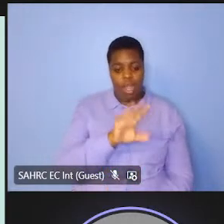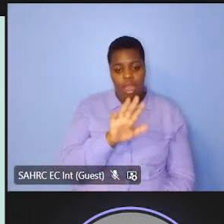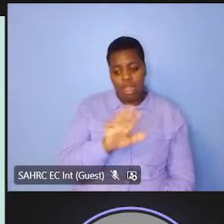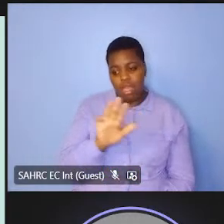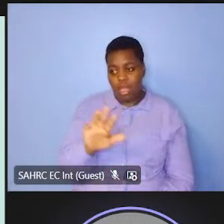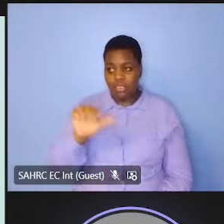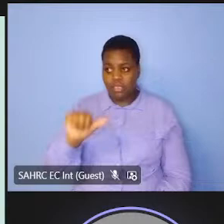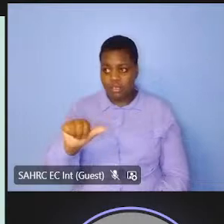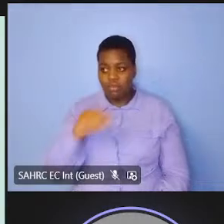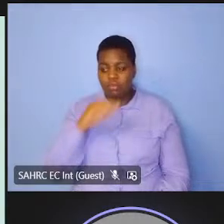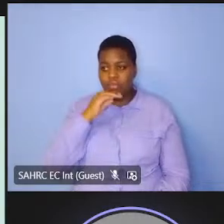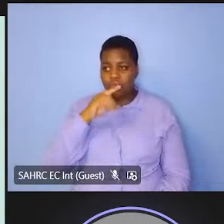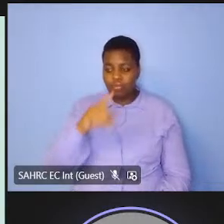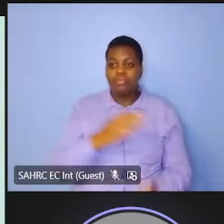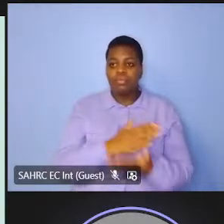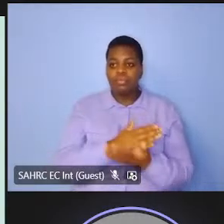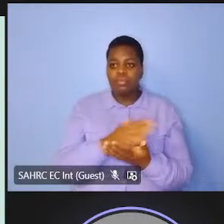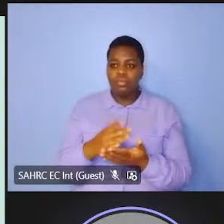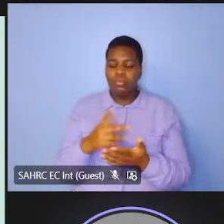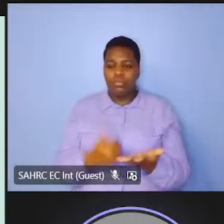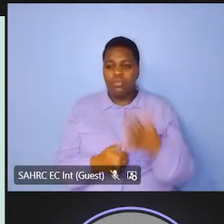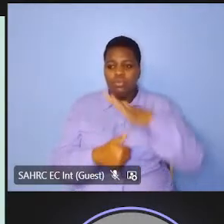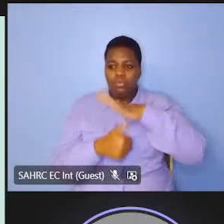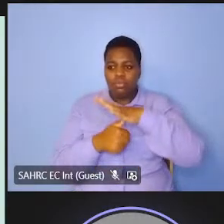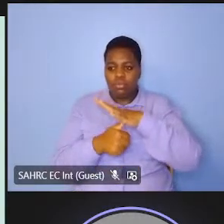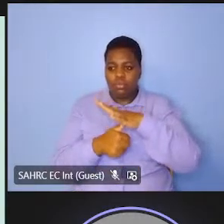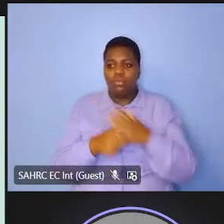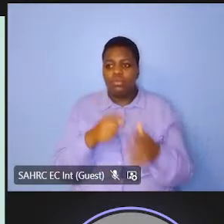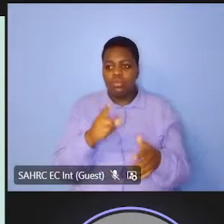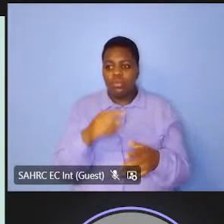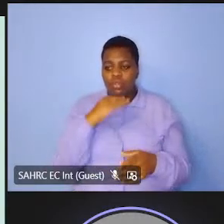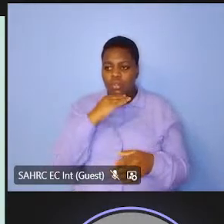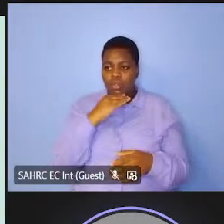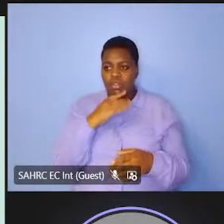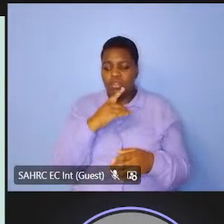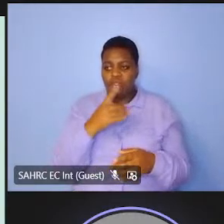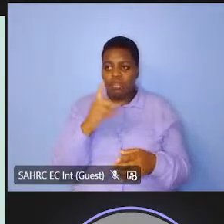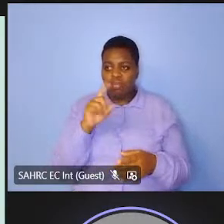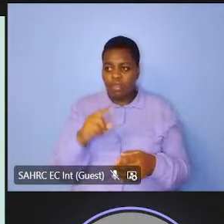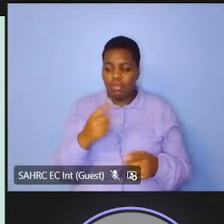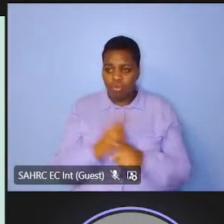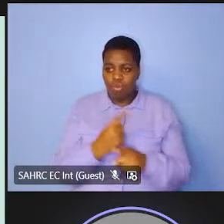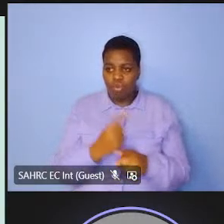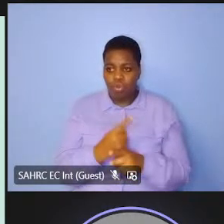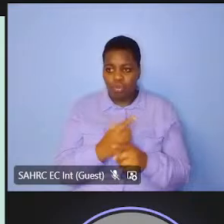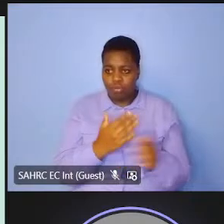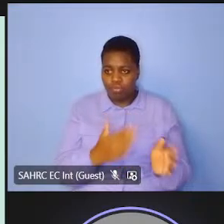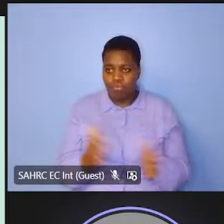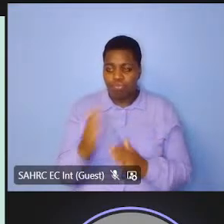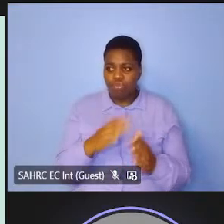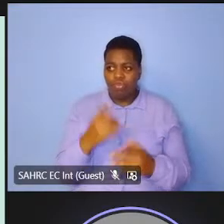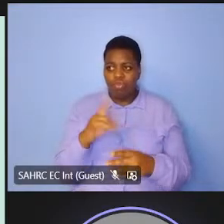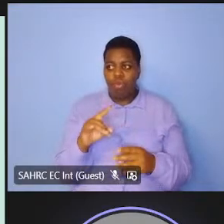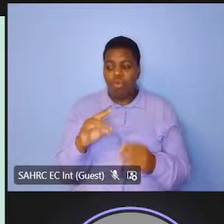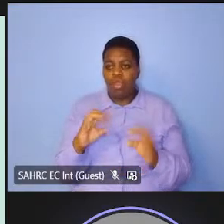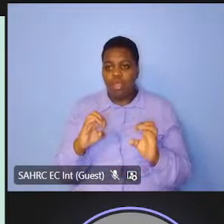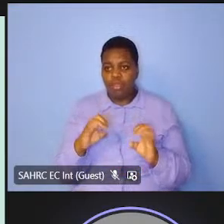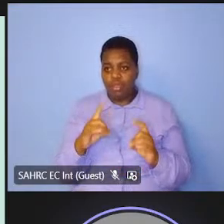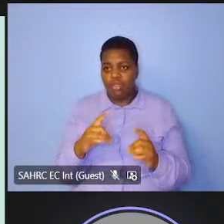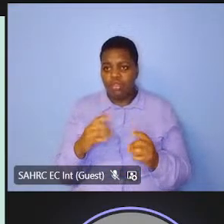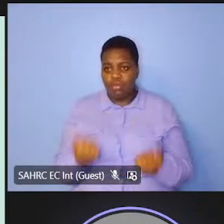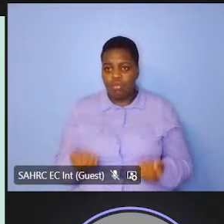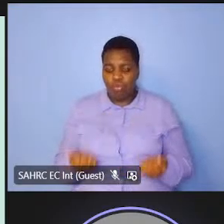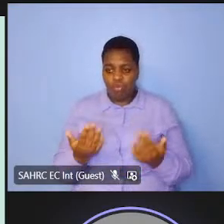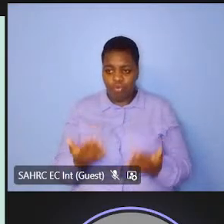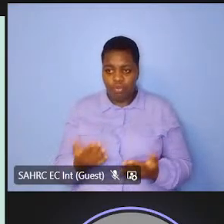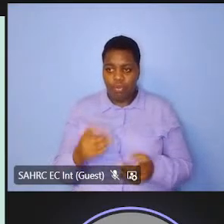1996 with one of its key aims articulated in its preamble to redress past injustices in education provision and to